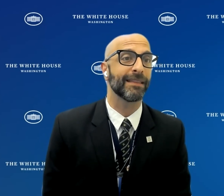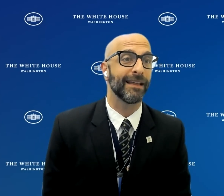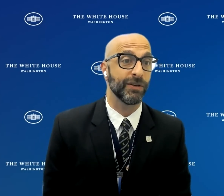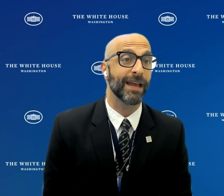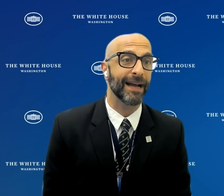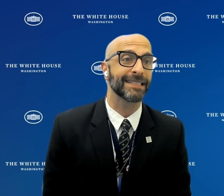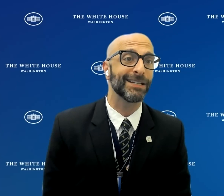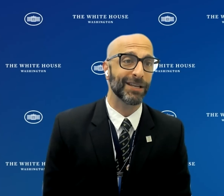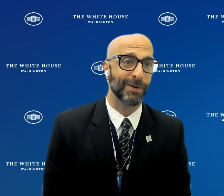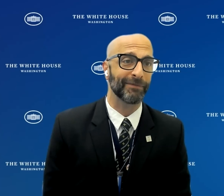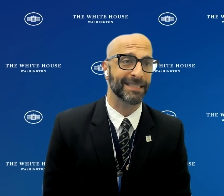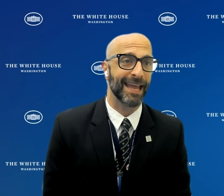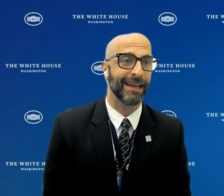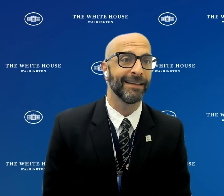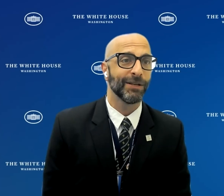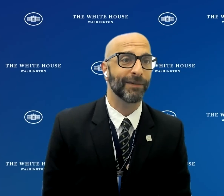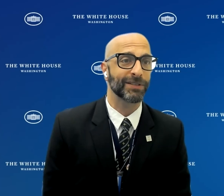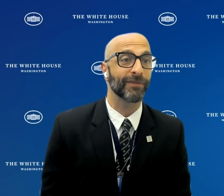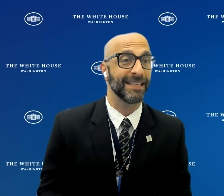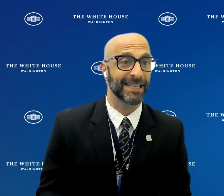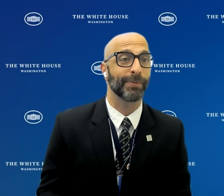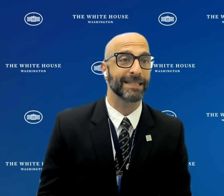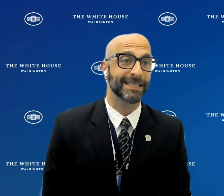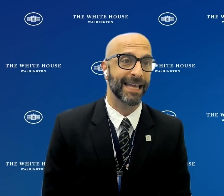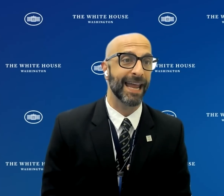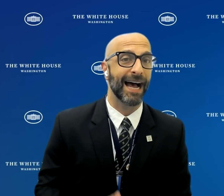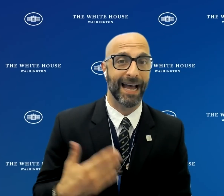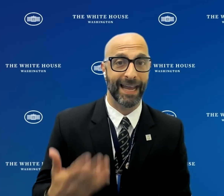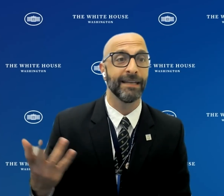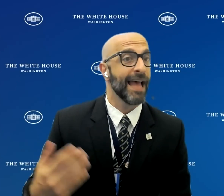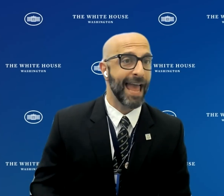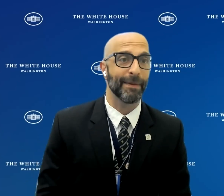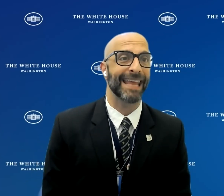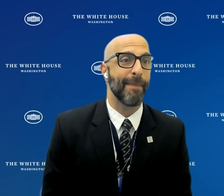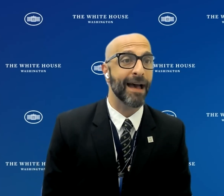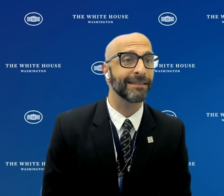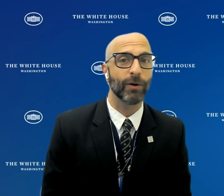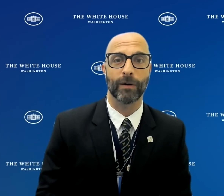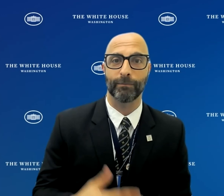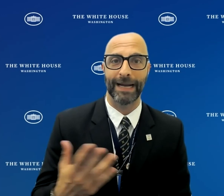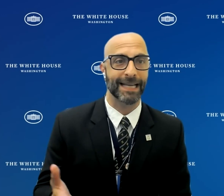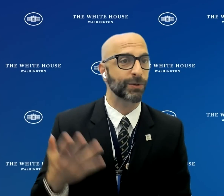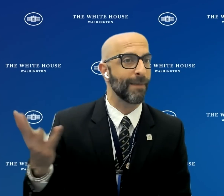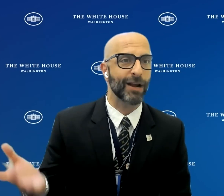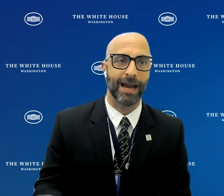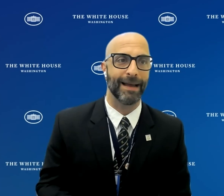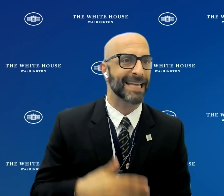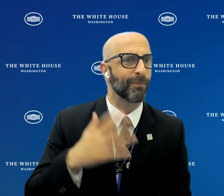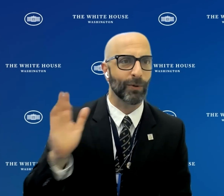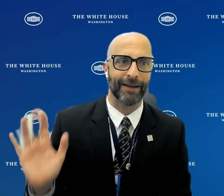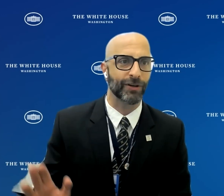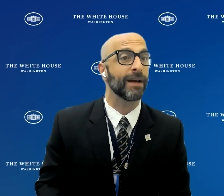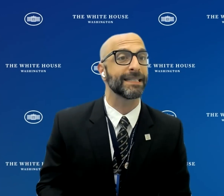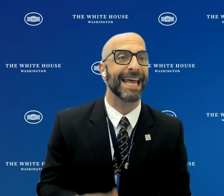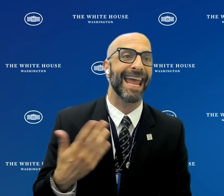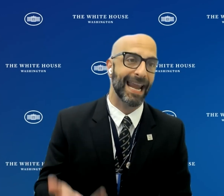that the way that you get vaccinated is that you have to sort of in some places say, I am a gay man or bisexual man